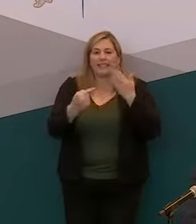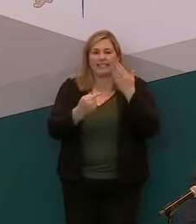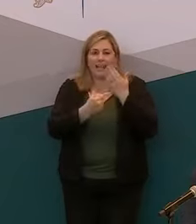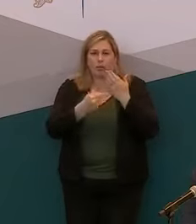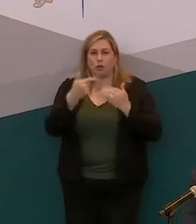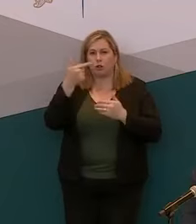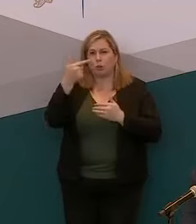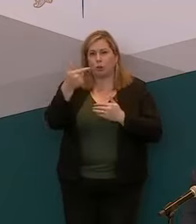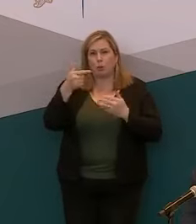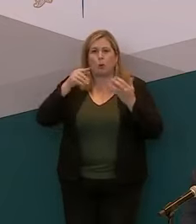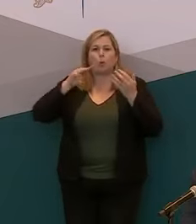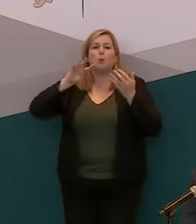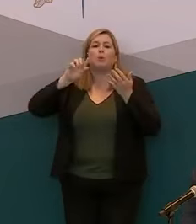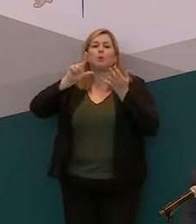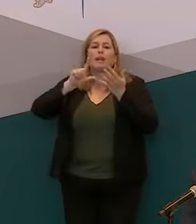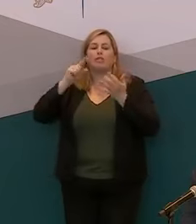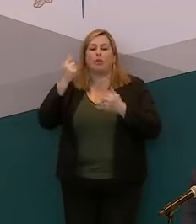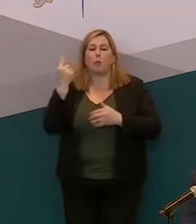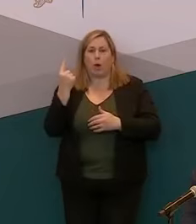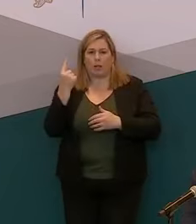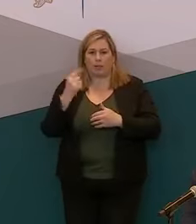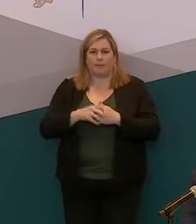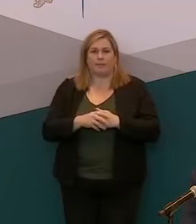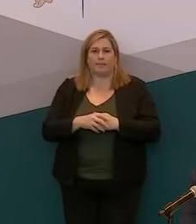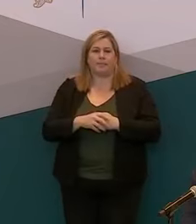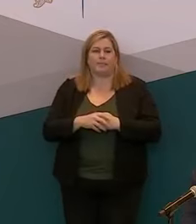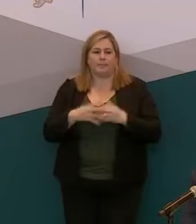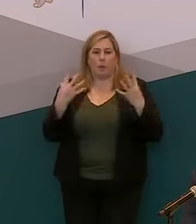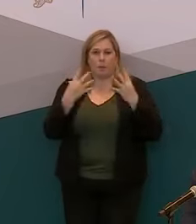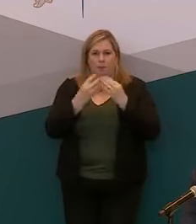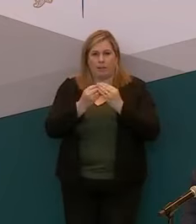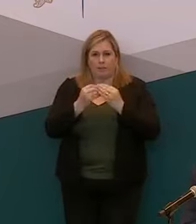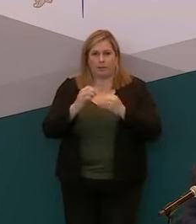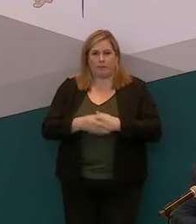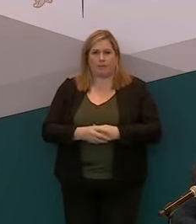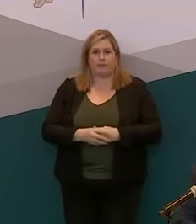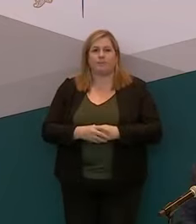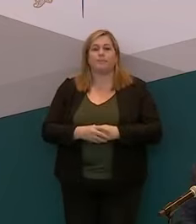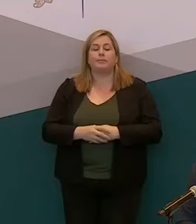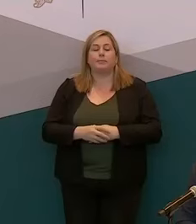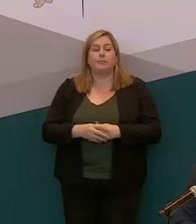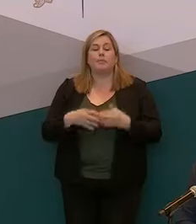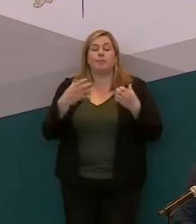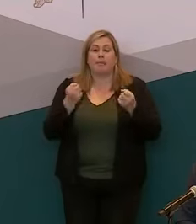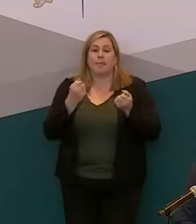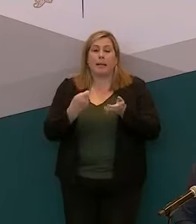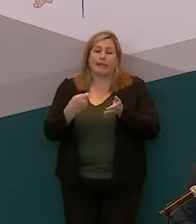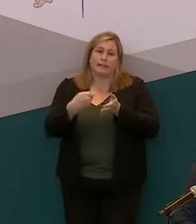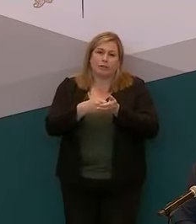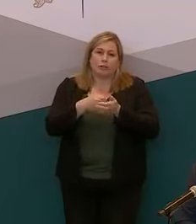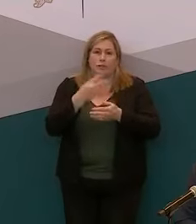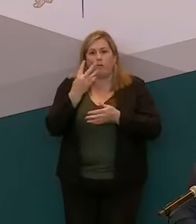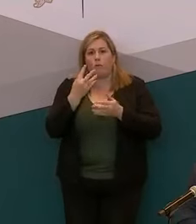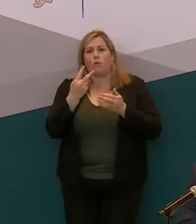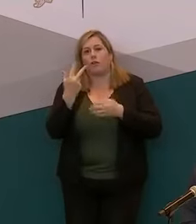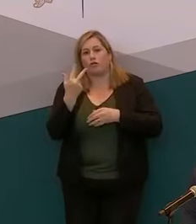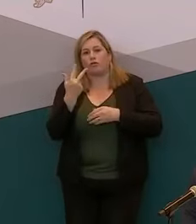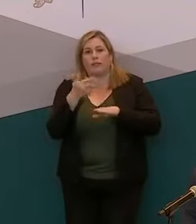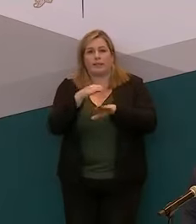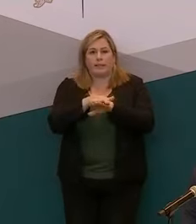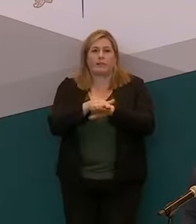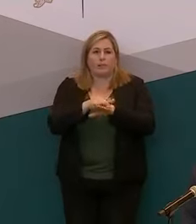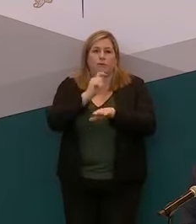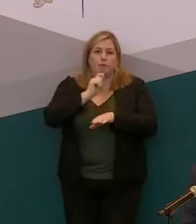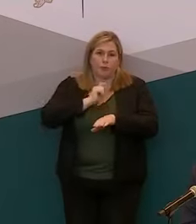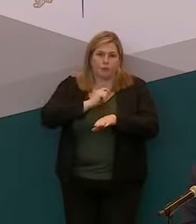13,271. That's 13271 cases in total. There have been an additional 43 deaths notified to